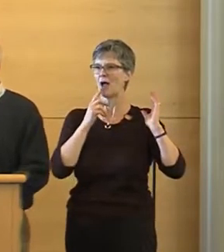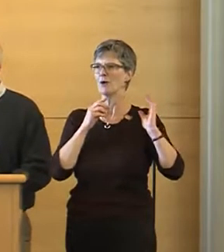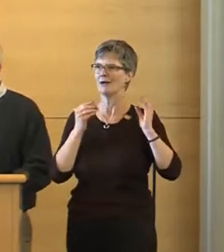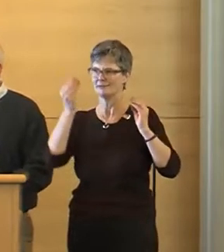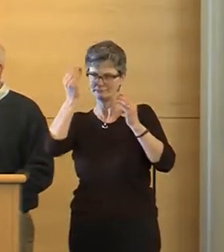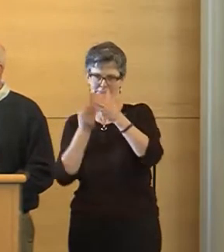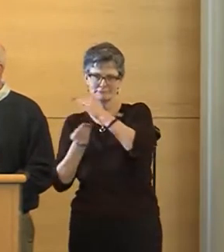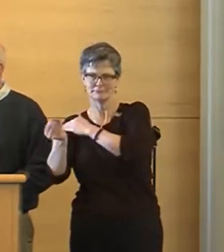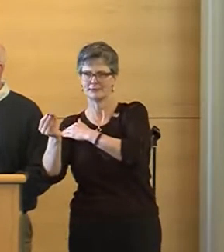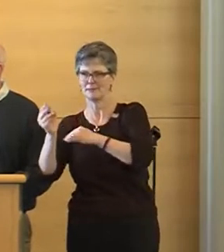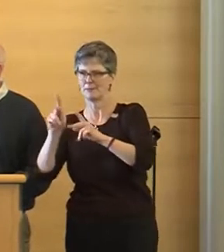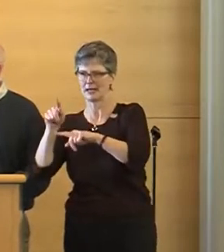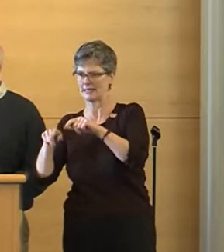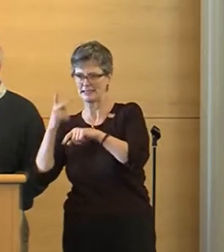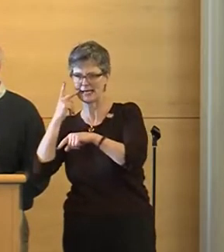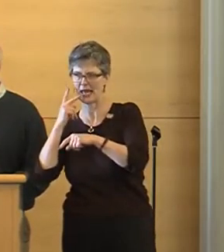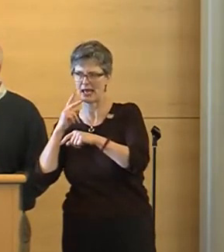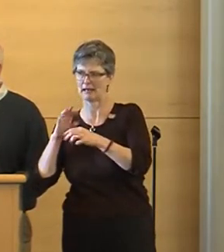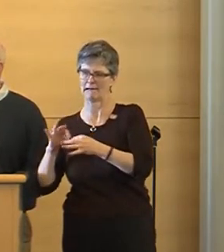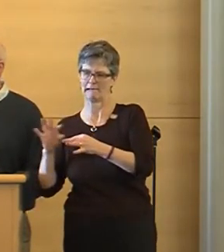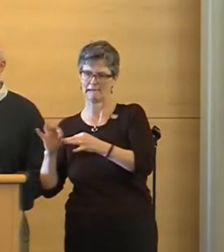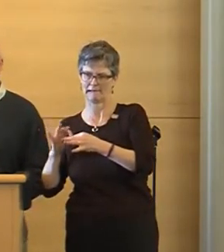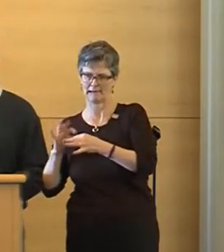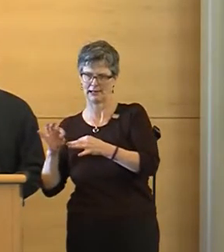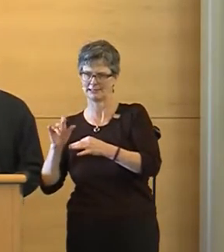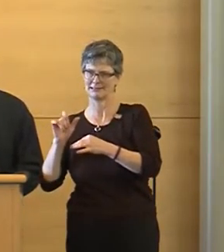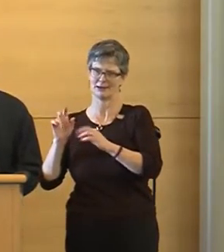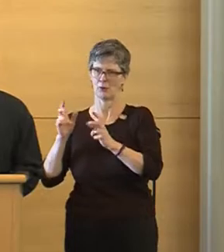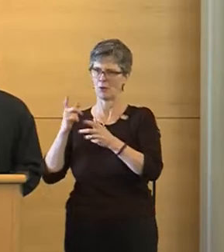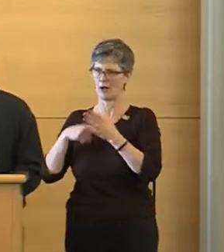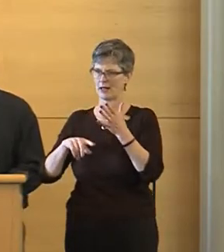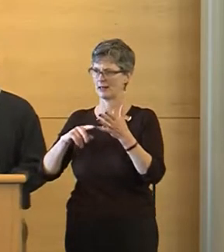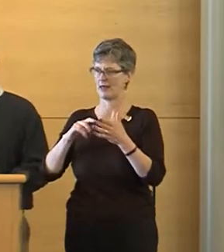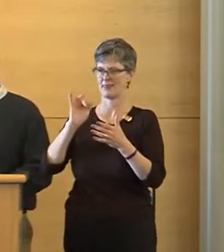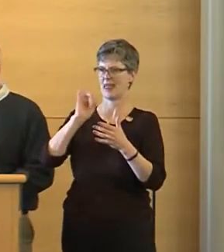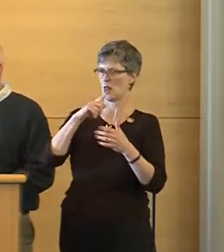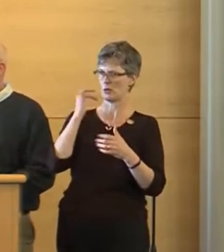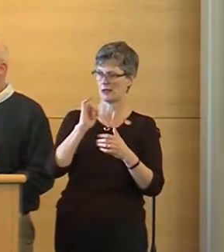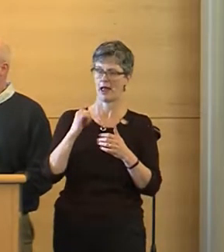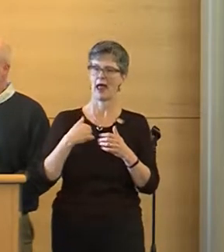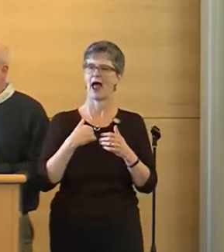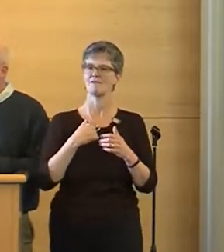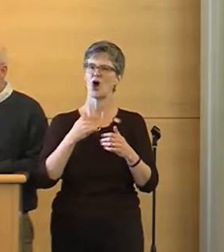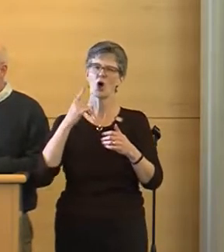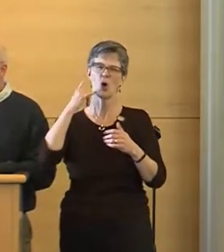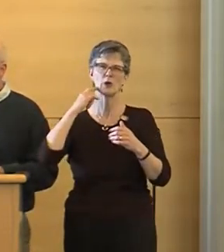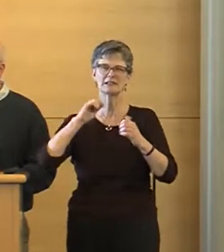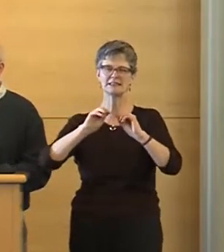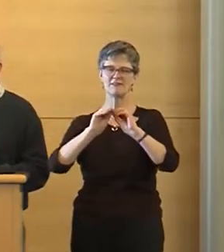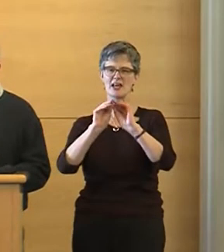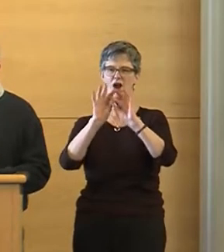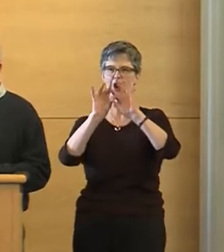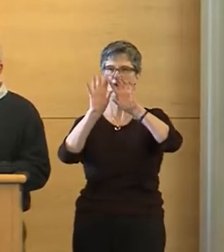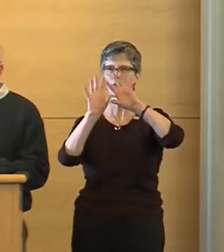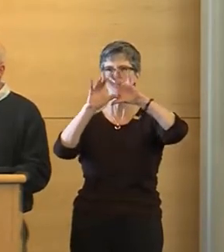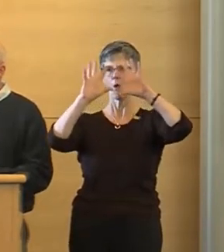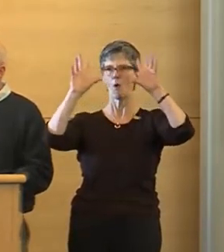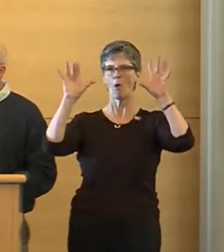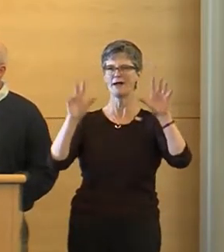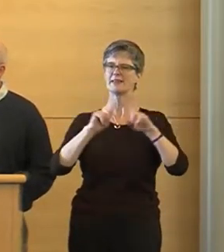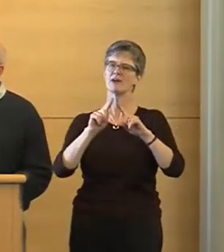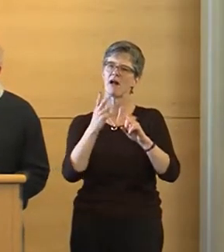with a slide that I consider really pretty stellar and pretty beautiful. It is if